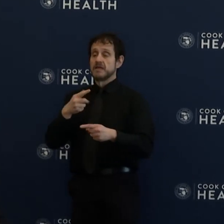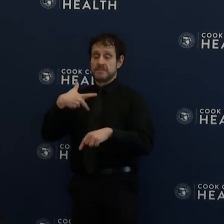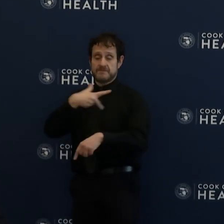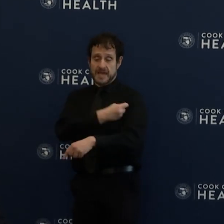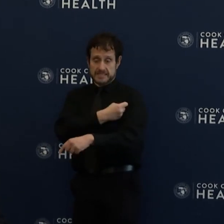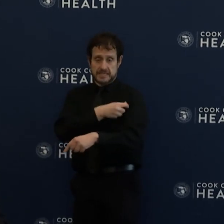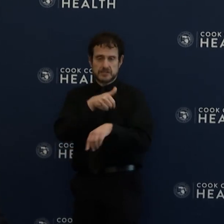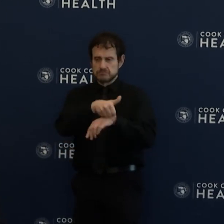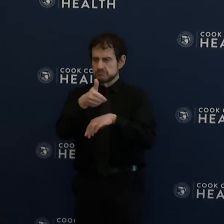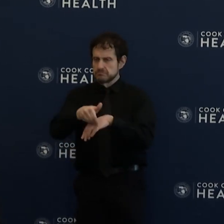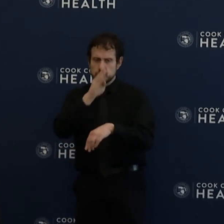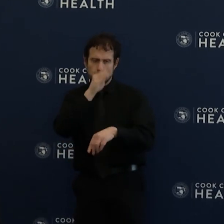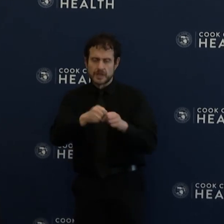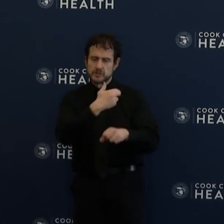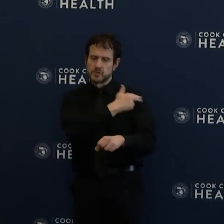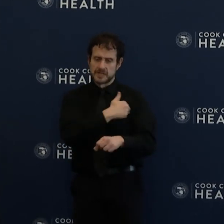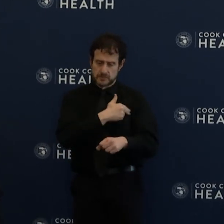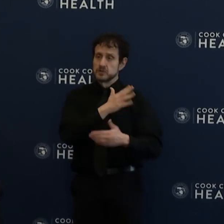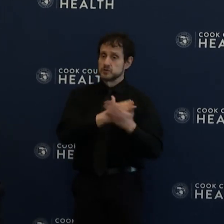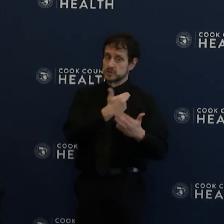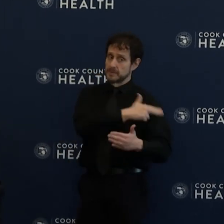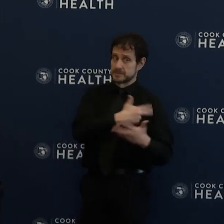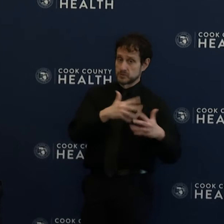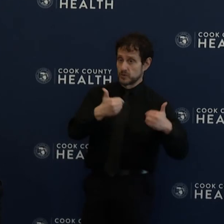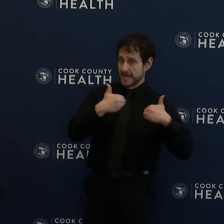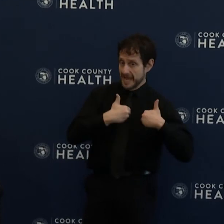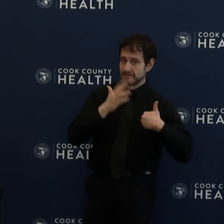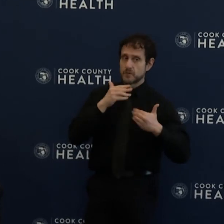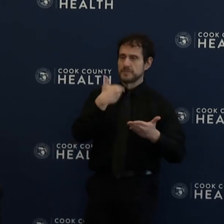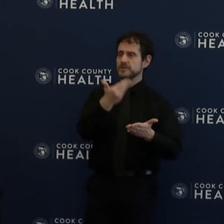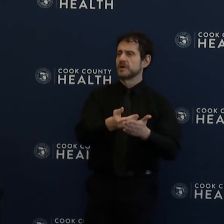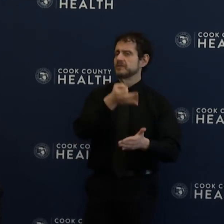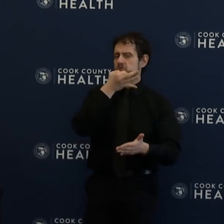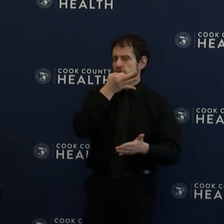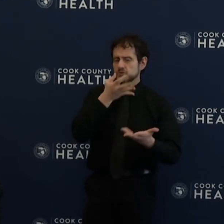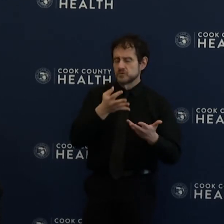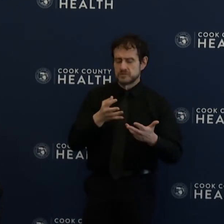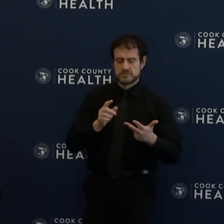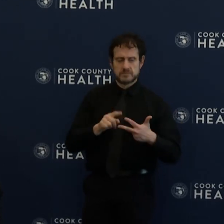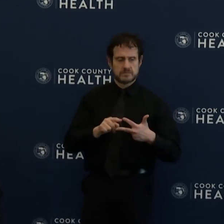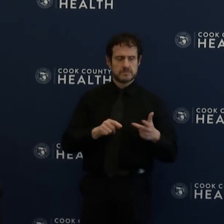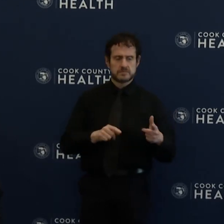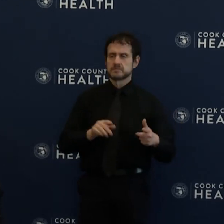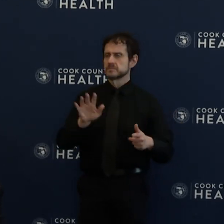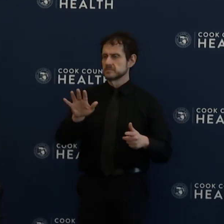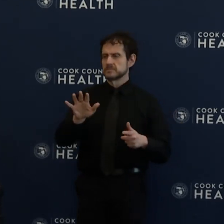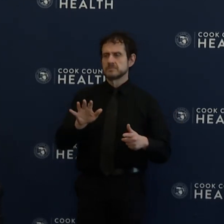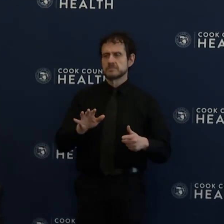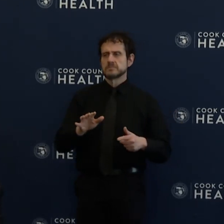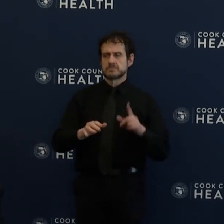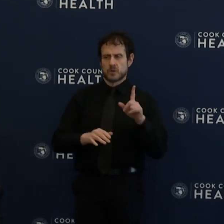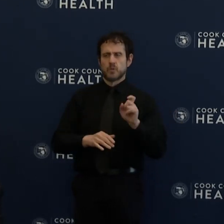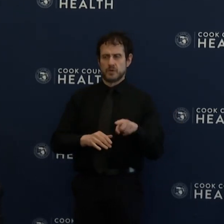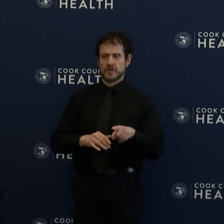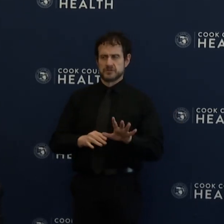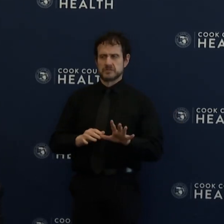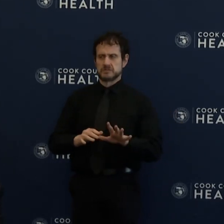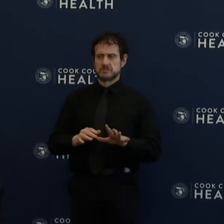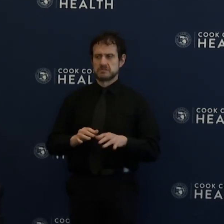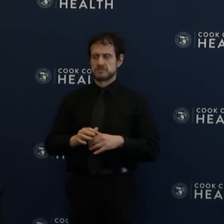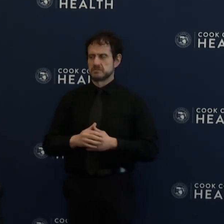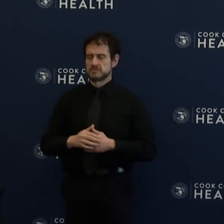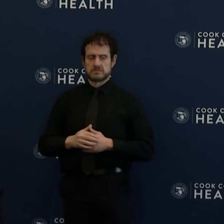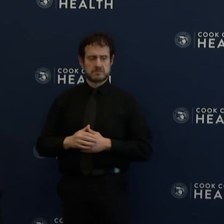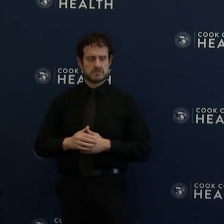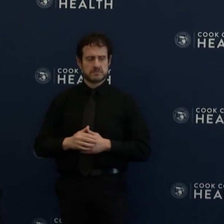yet? Or are they all going to come in fragmented portions? Why don't we ask one question, answer one question at a time? There